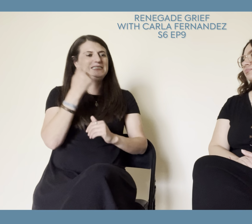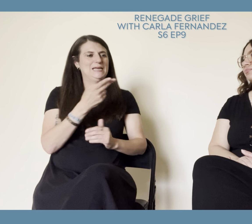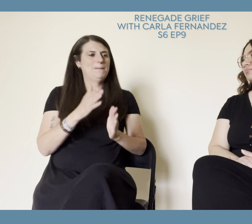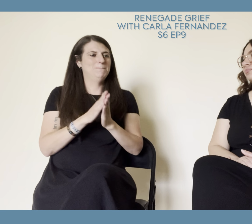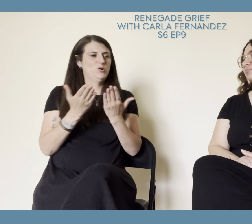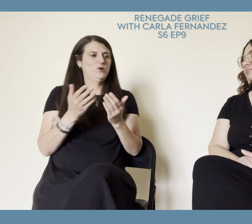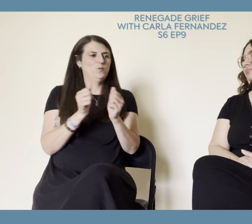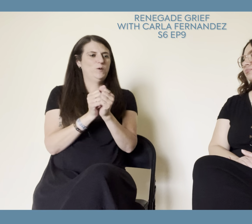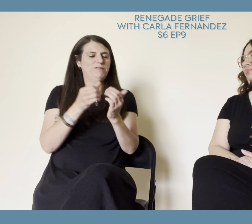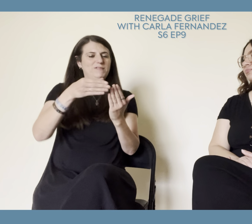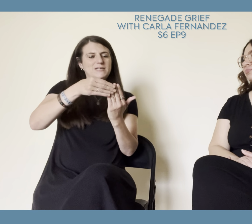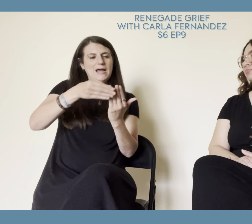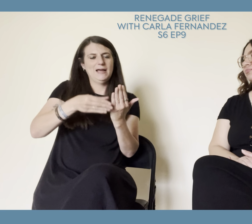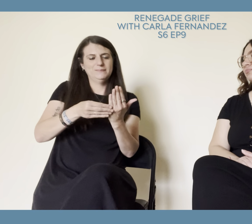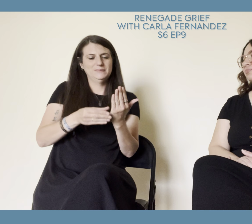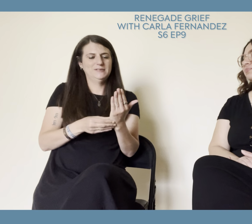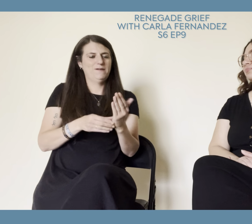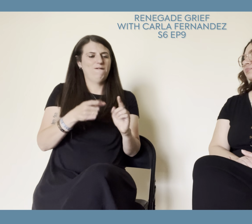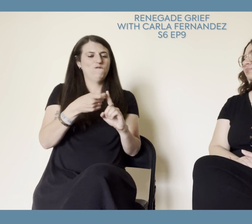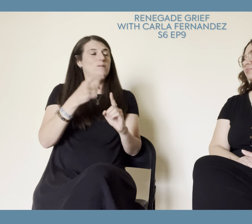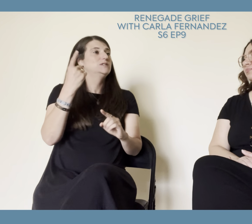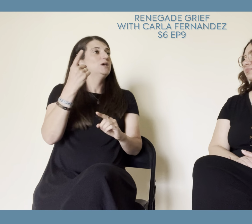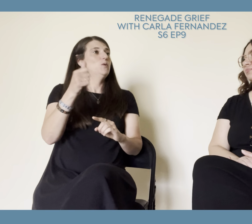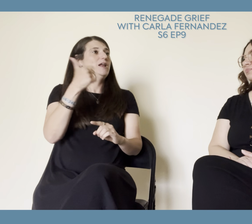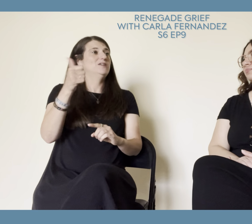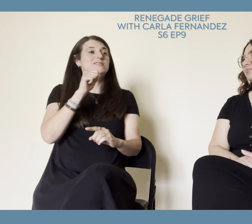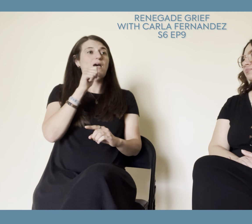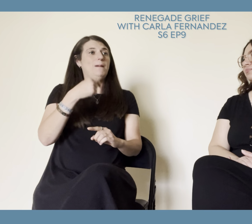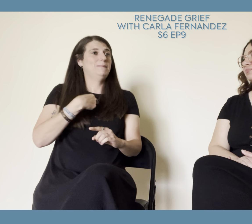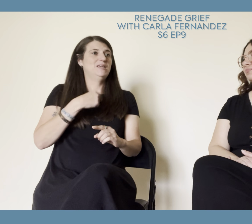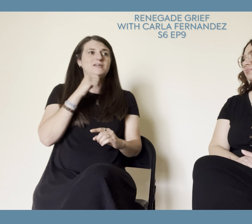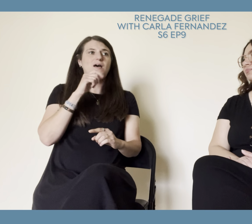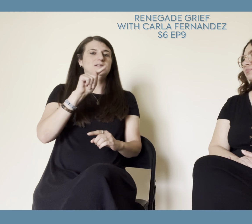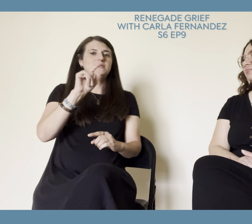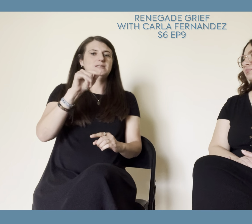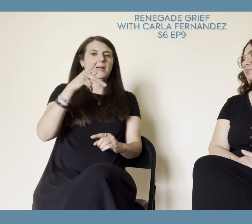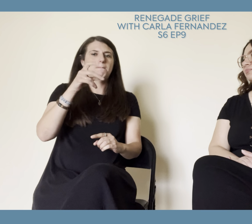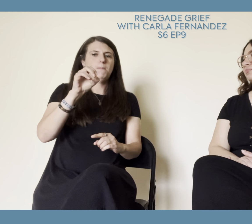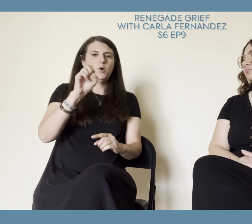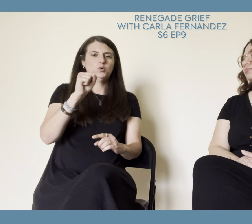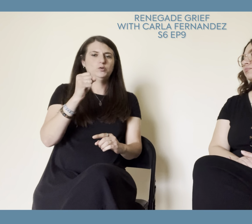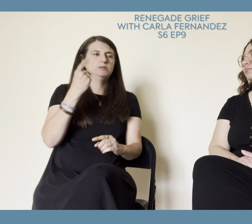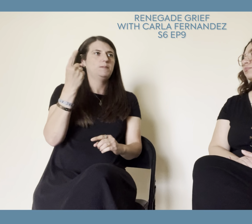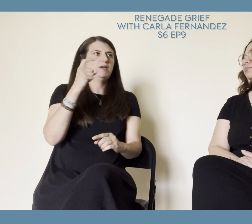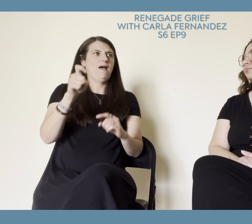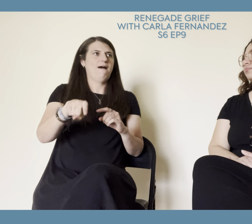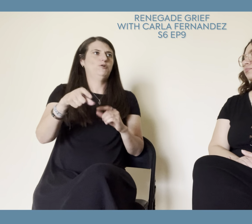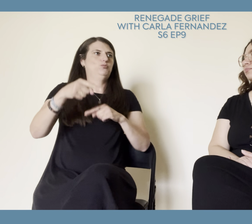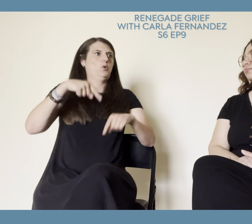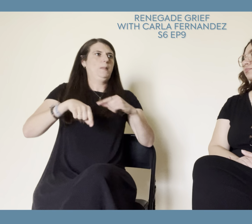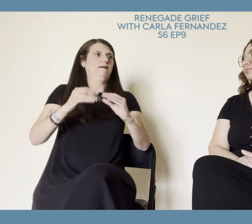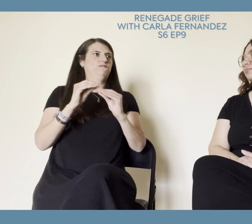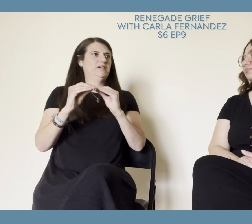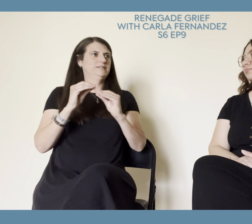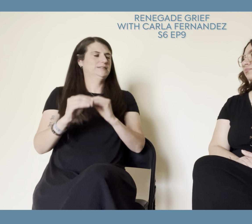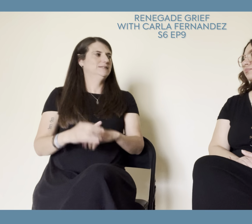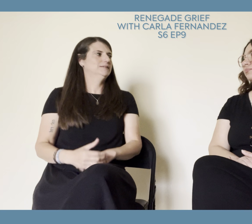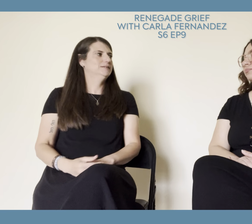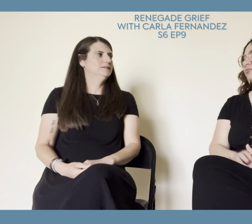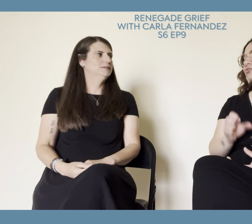in it from someone else and not me, and then not being like typos or things I need to go back and fix, so yay. So it's called Renegade